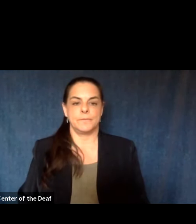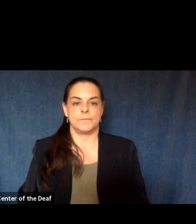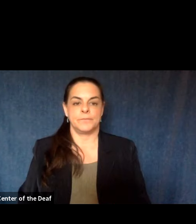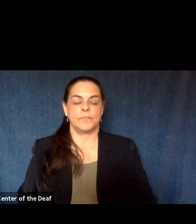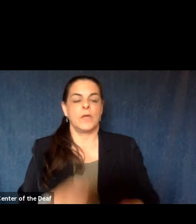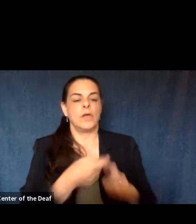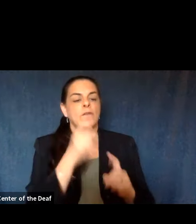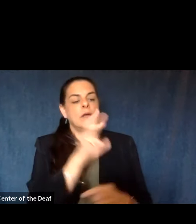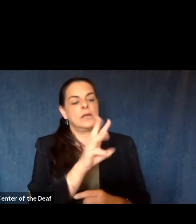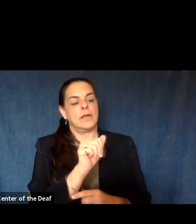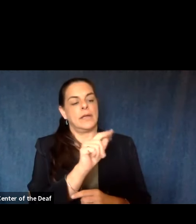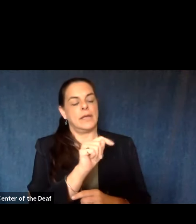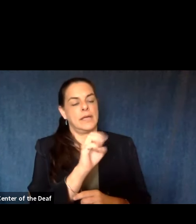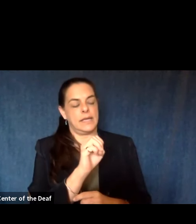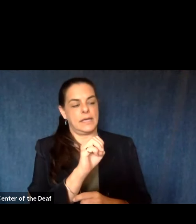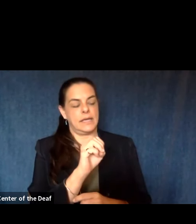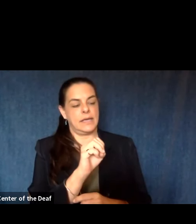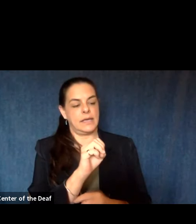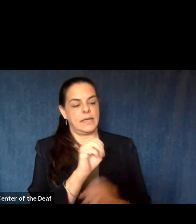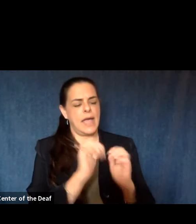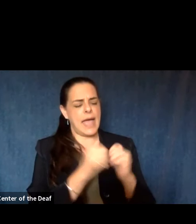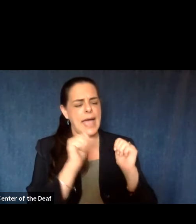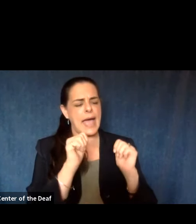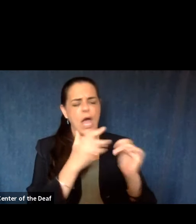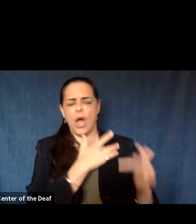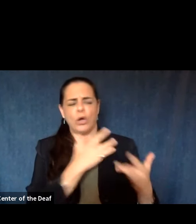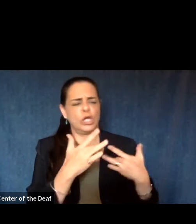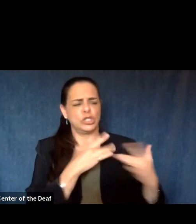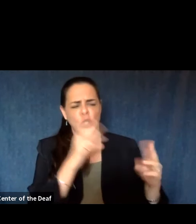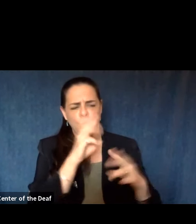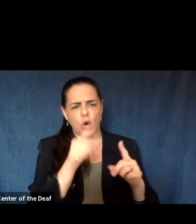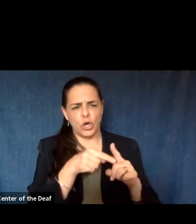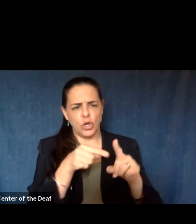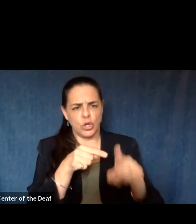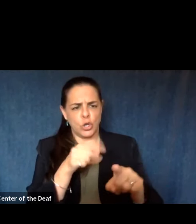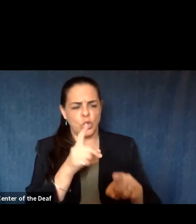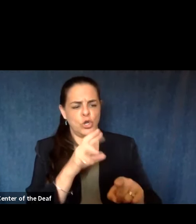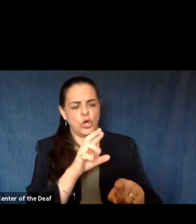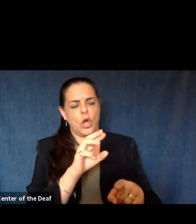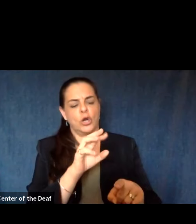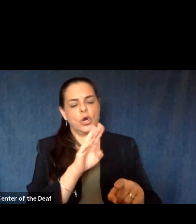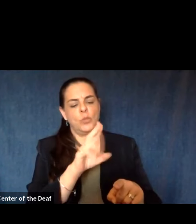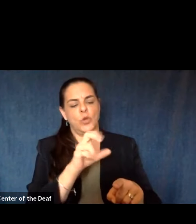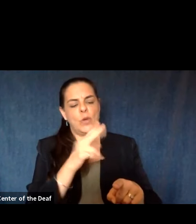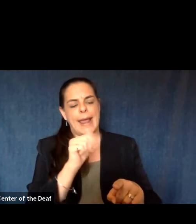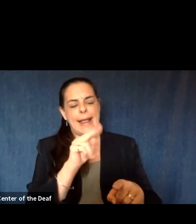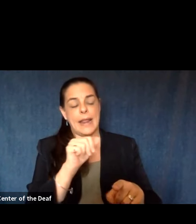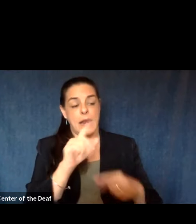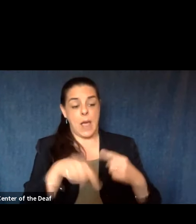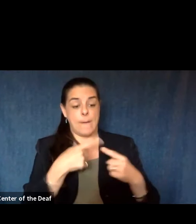From WATE, how concerned are you, Dr. Buchanan, about a Memorial Day spike?